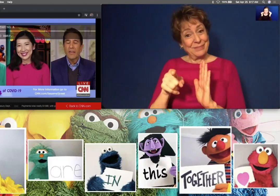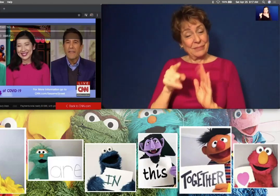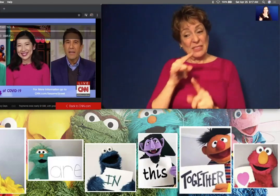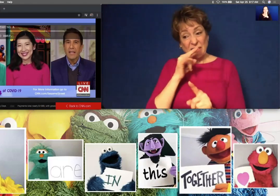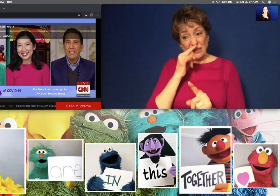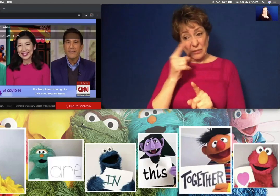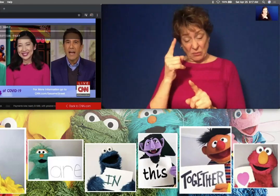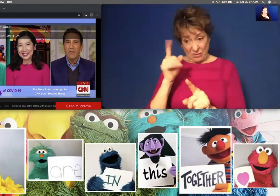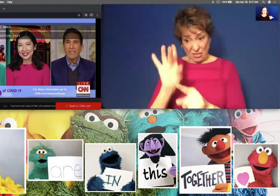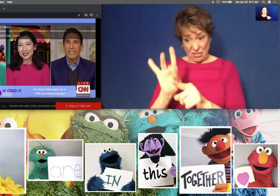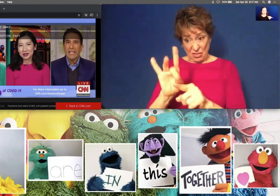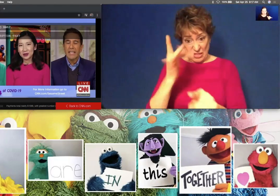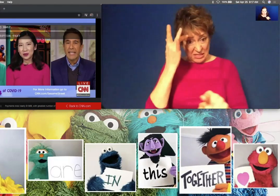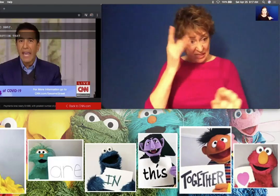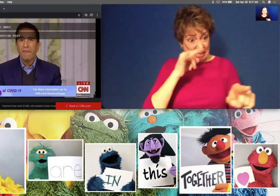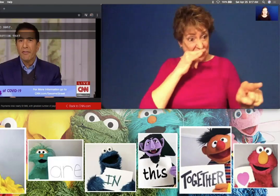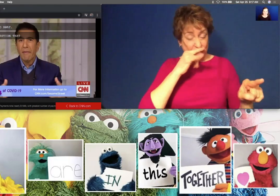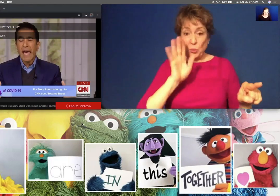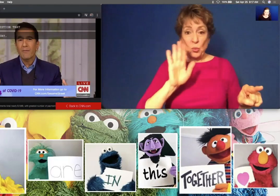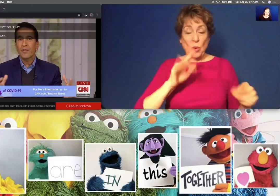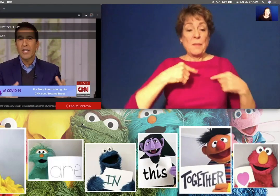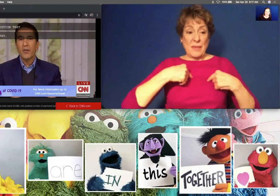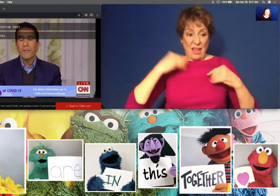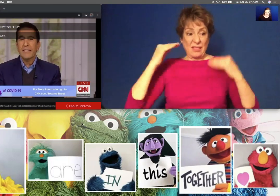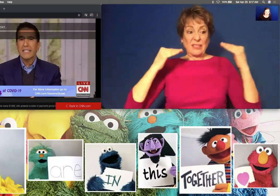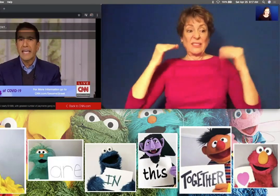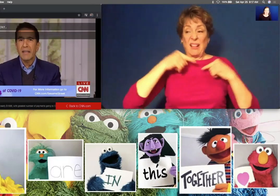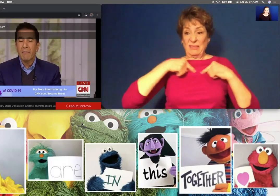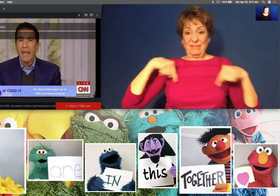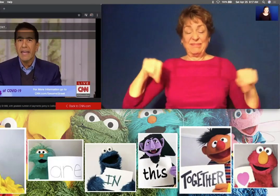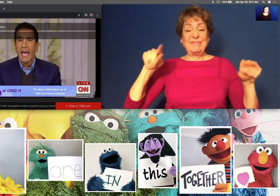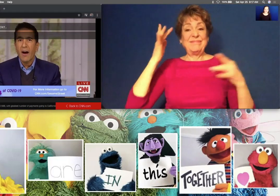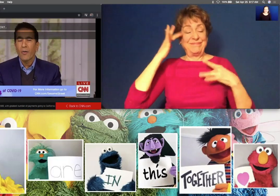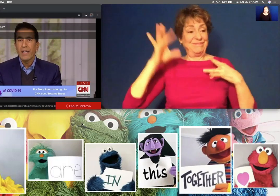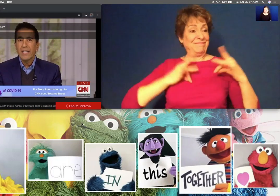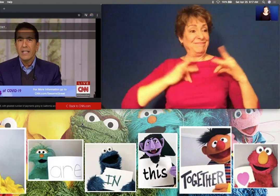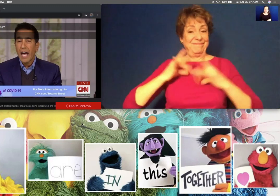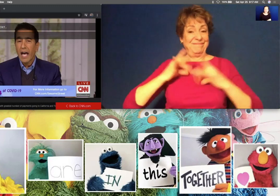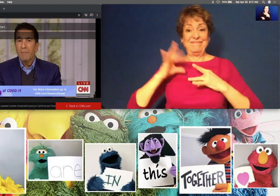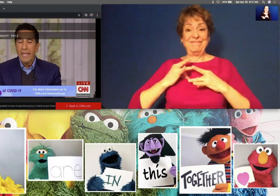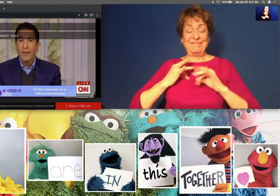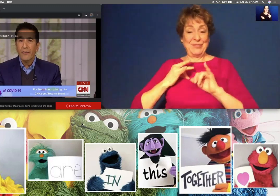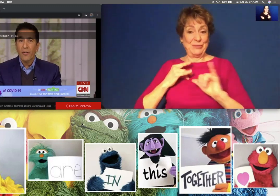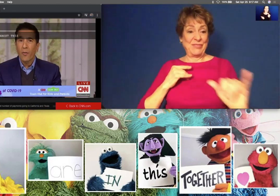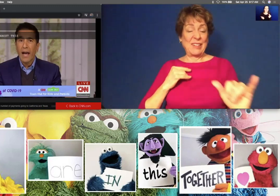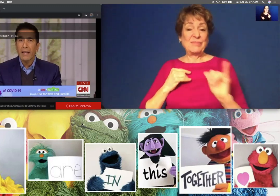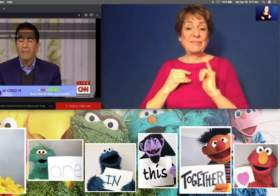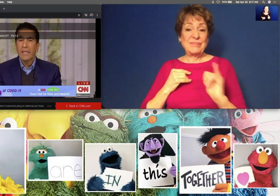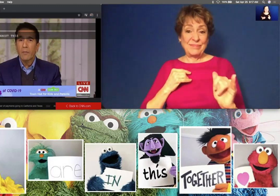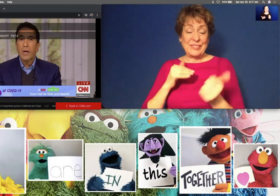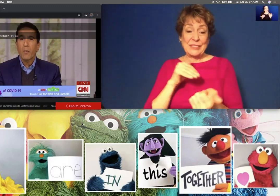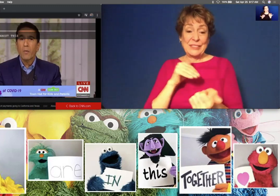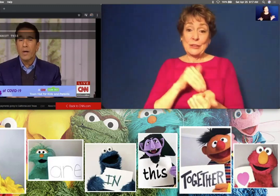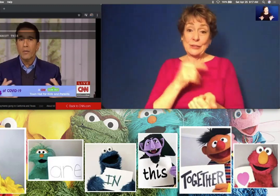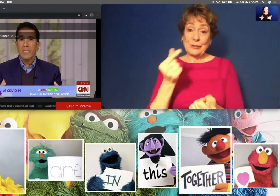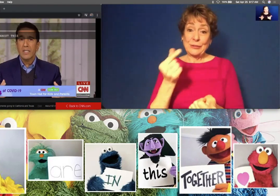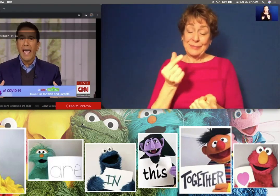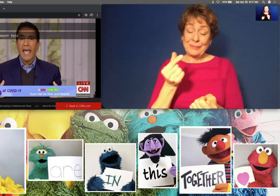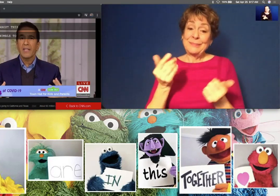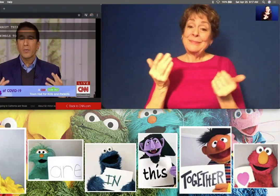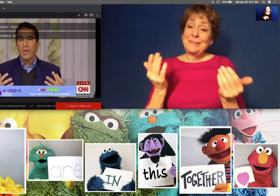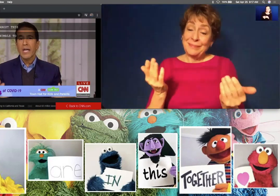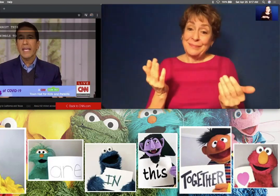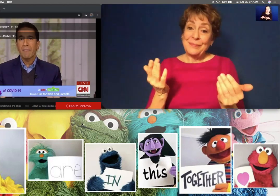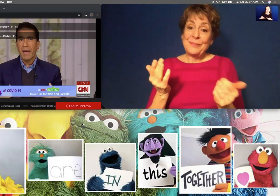too, Sanjay. Right. No question. I mean, you know, the thing about this virus is that it came from animals to humans, and it may